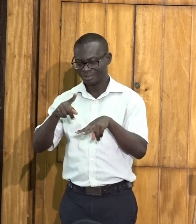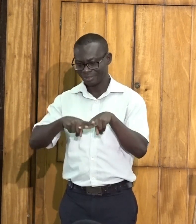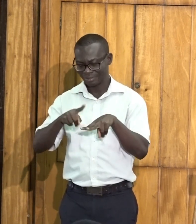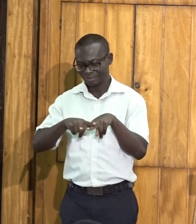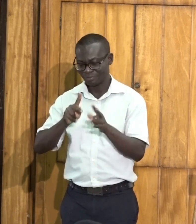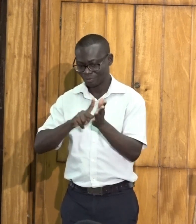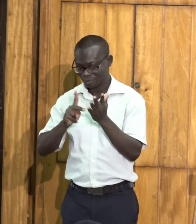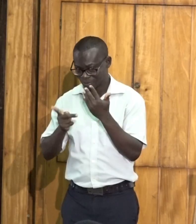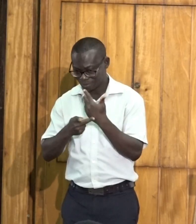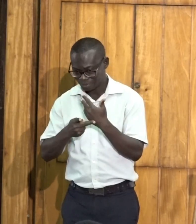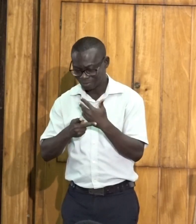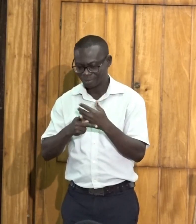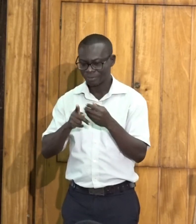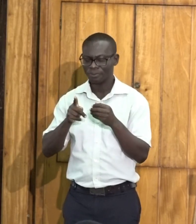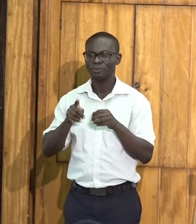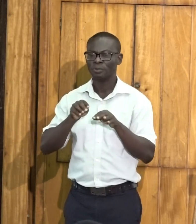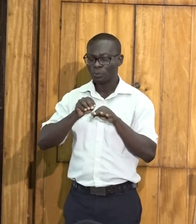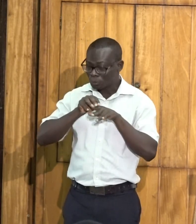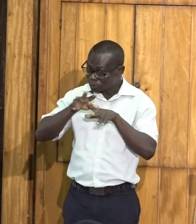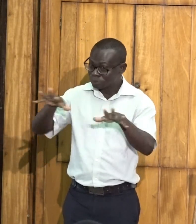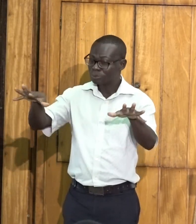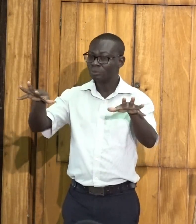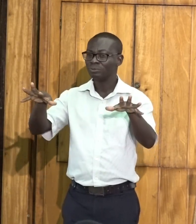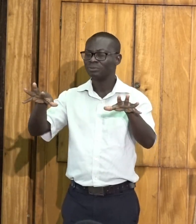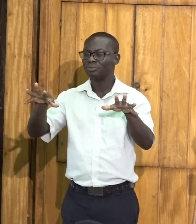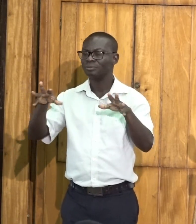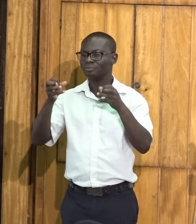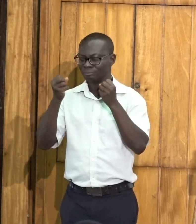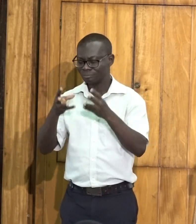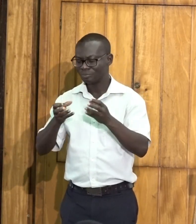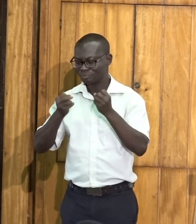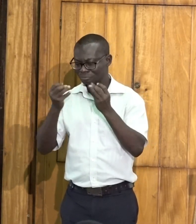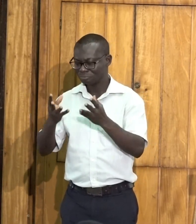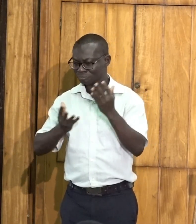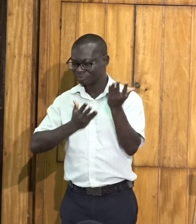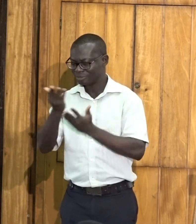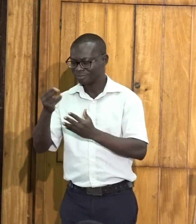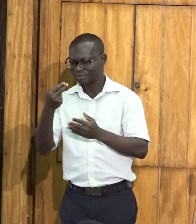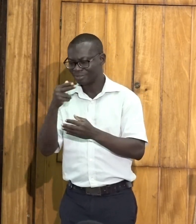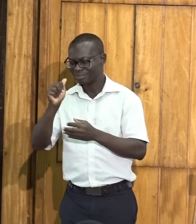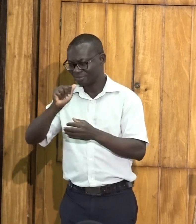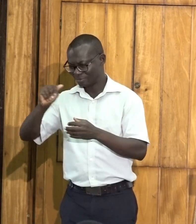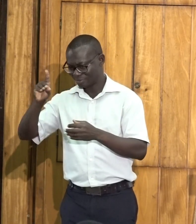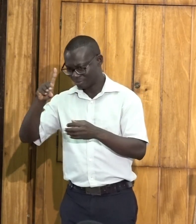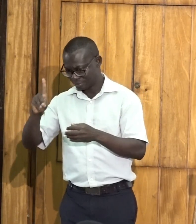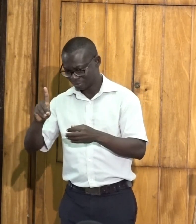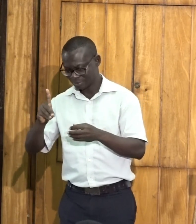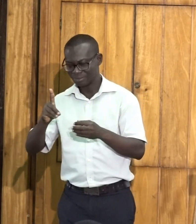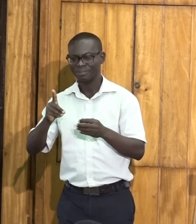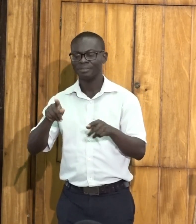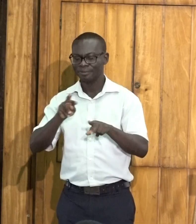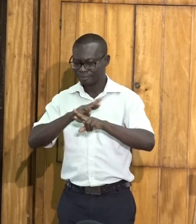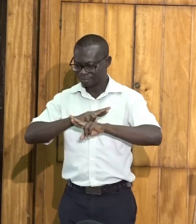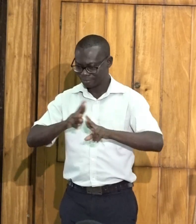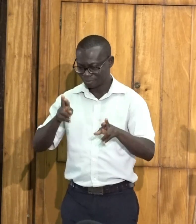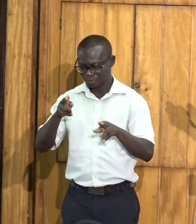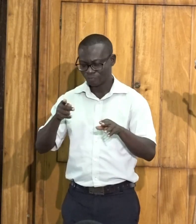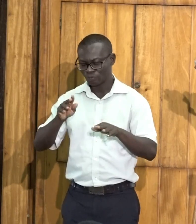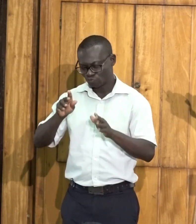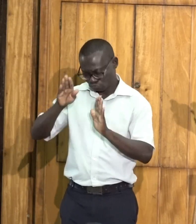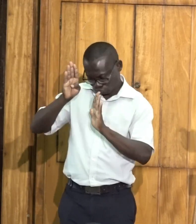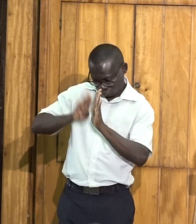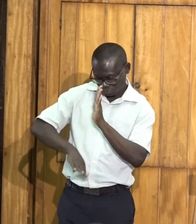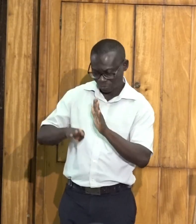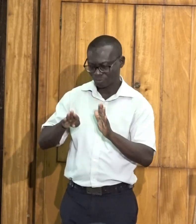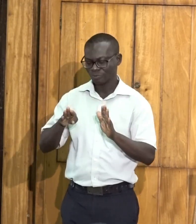We made it such that many of these the services in the AHD package were available at the lowest levels of care. As we